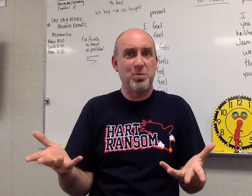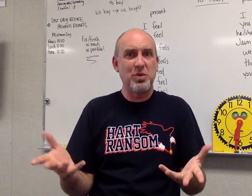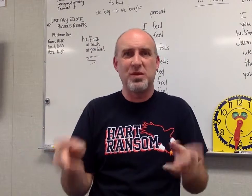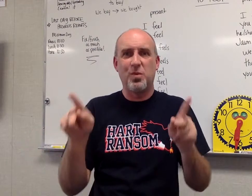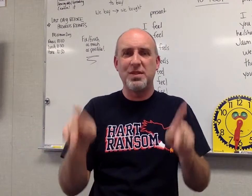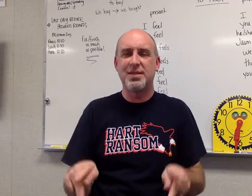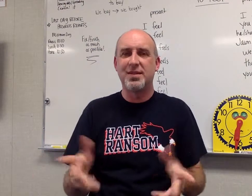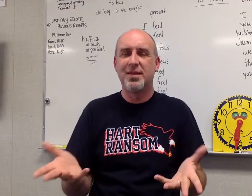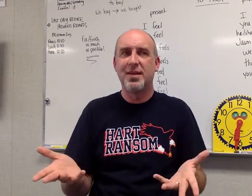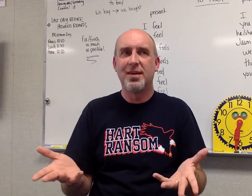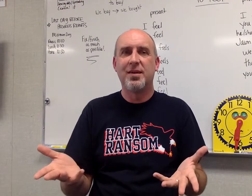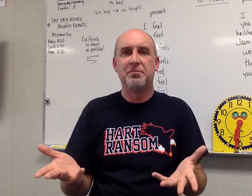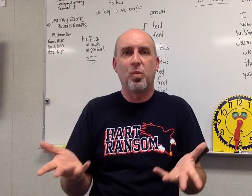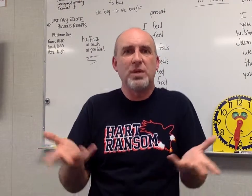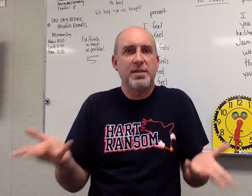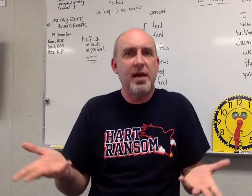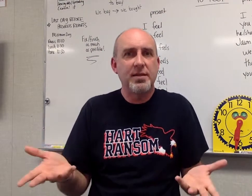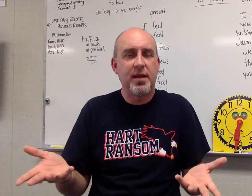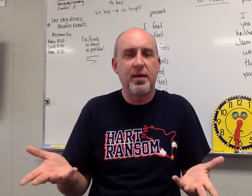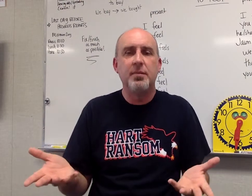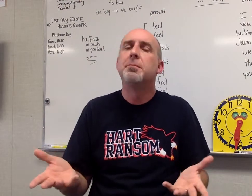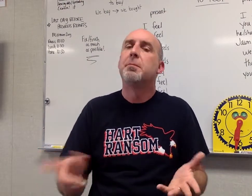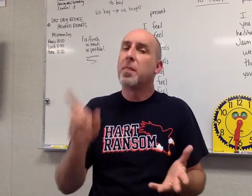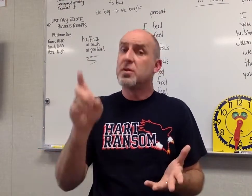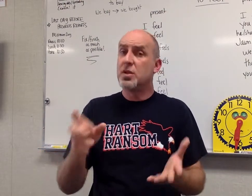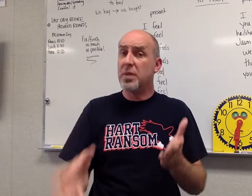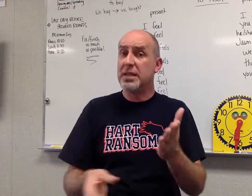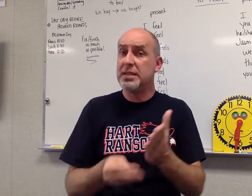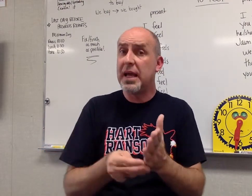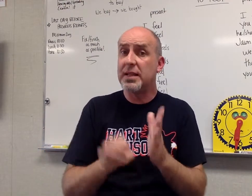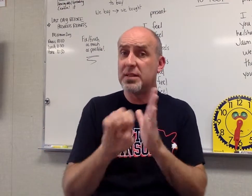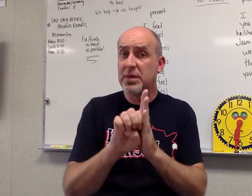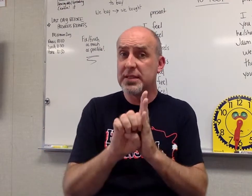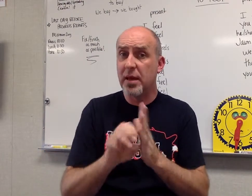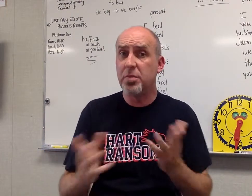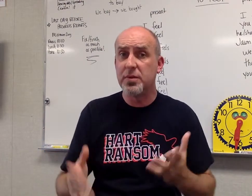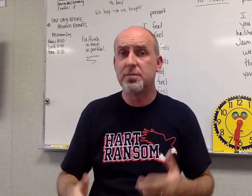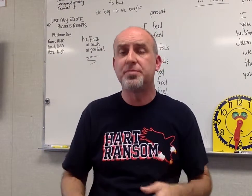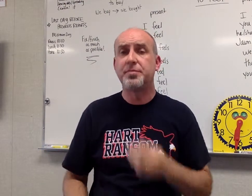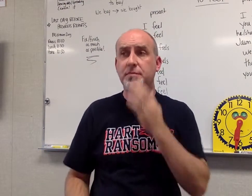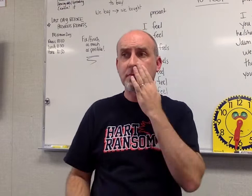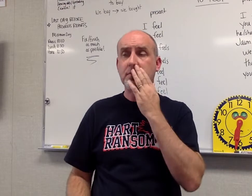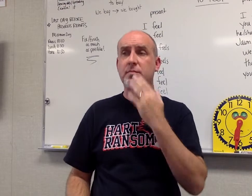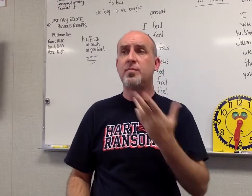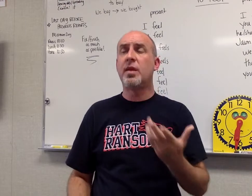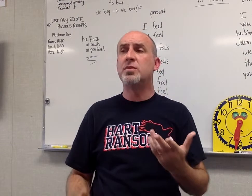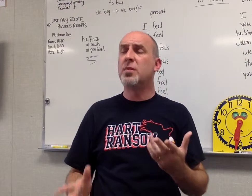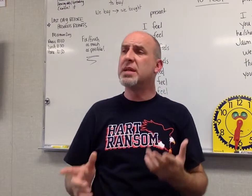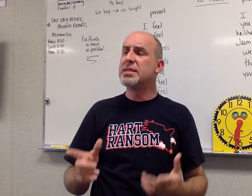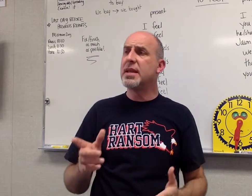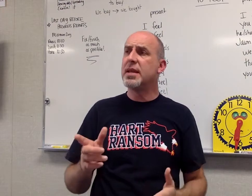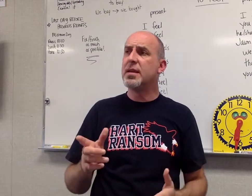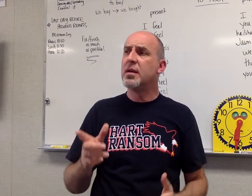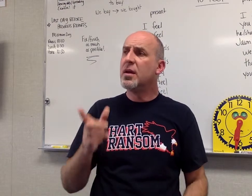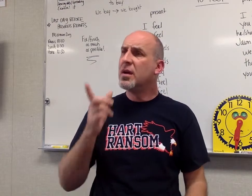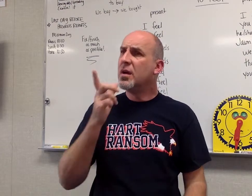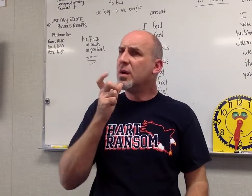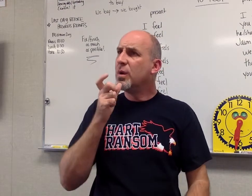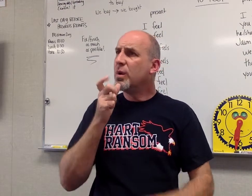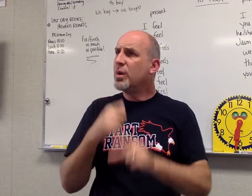person, what's that sign? So you might need to add some examples. So I might say, who